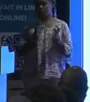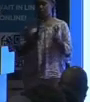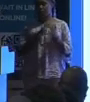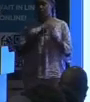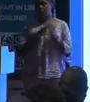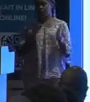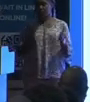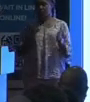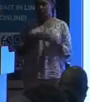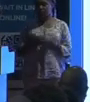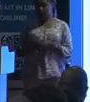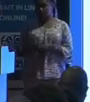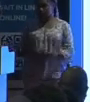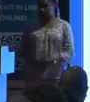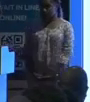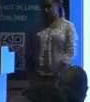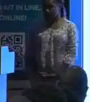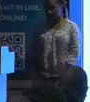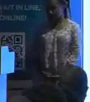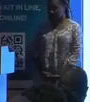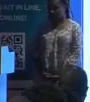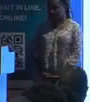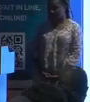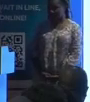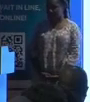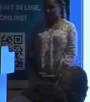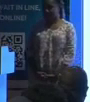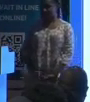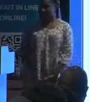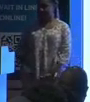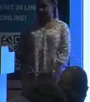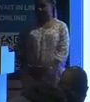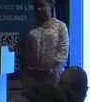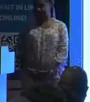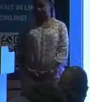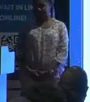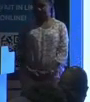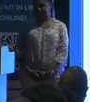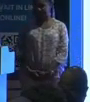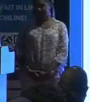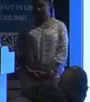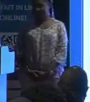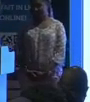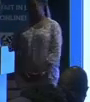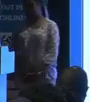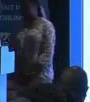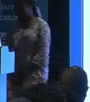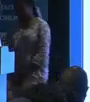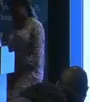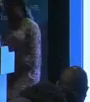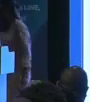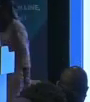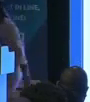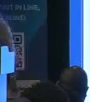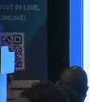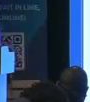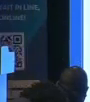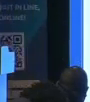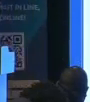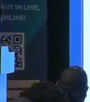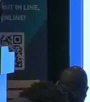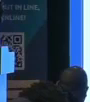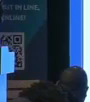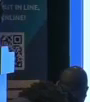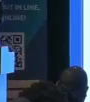It's for the month of December, year 2019. Number of employees on payroll at